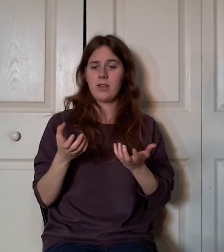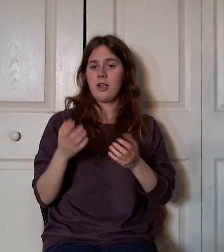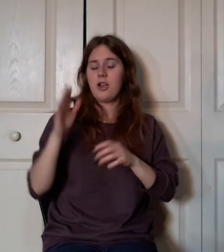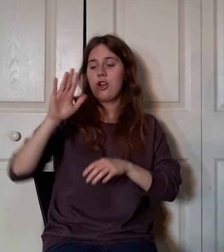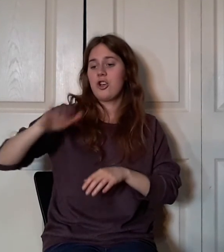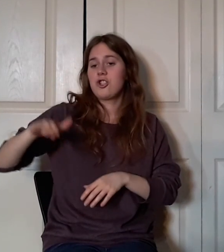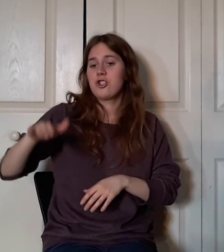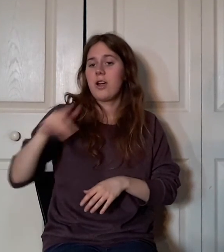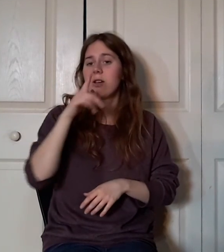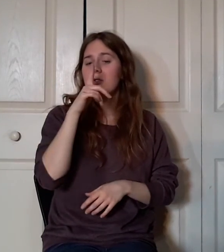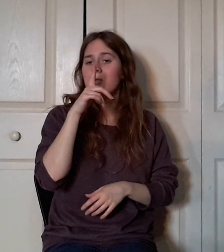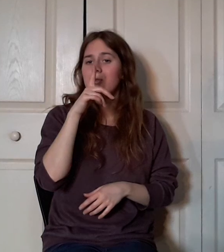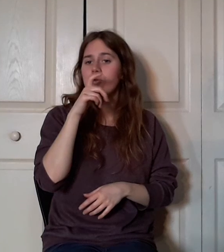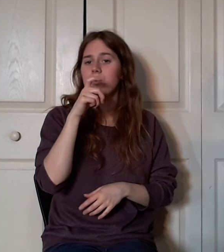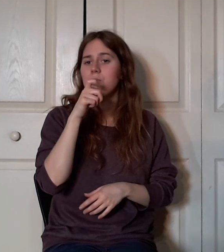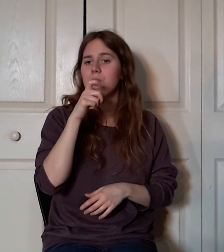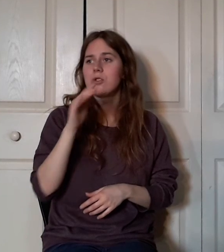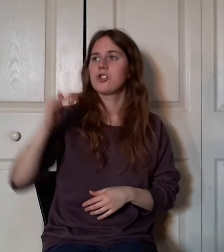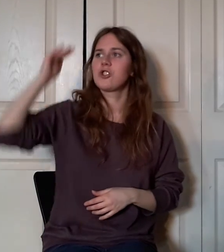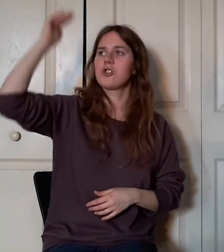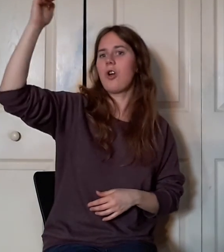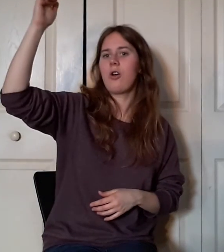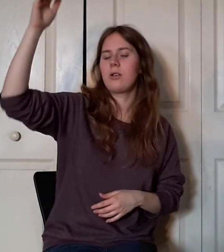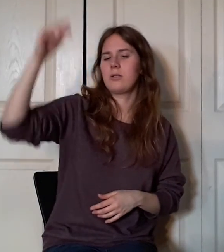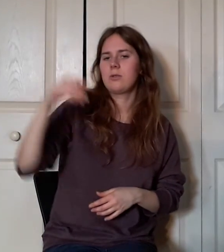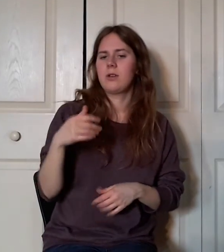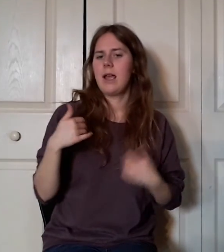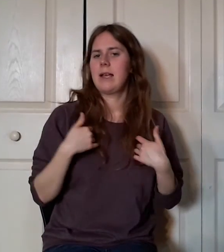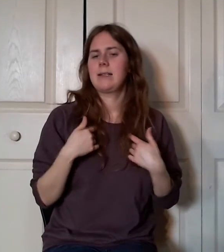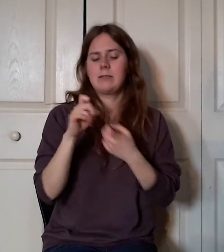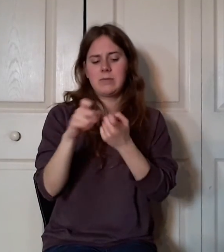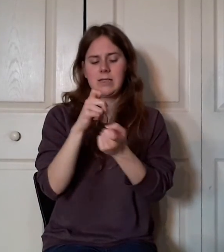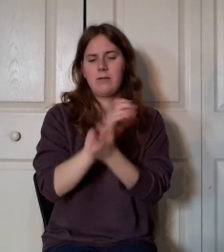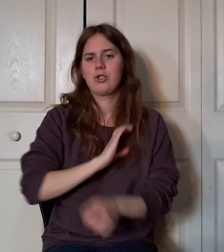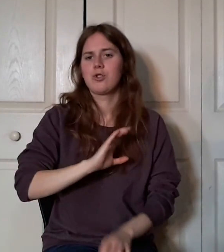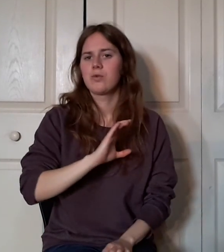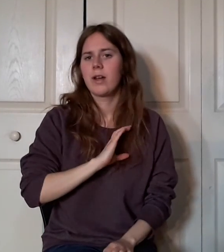interesting the more we think about how genetic engineering may be used.